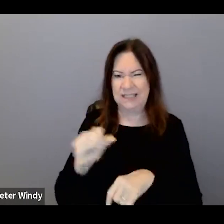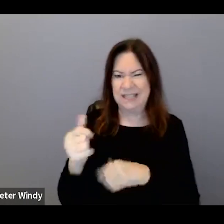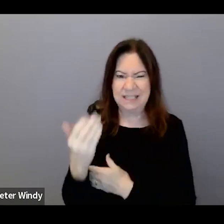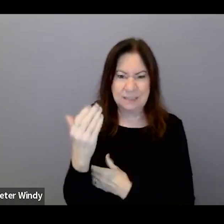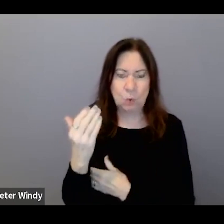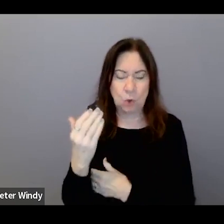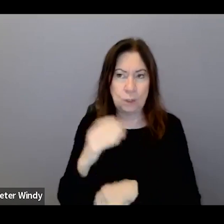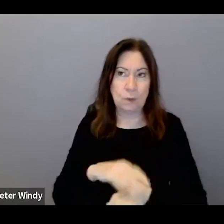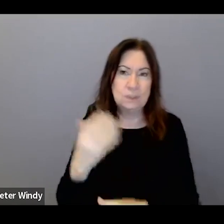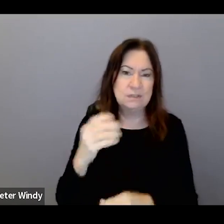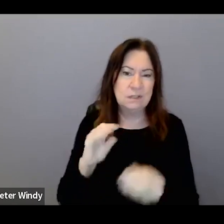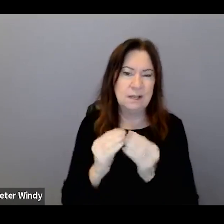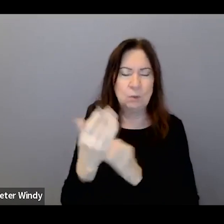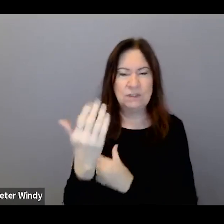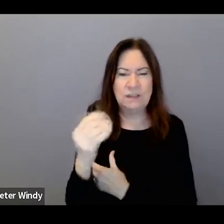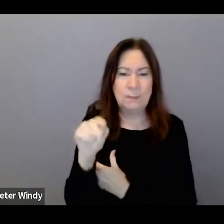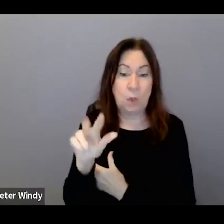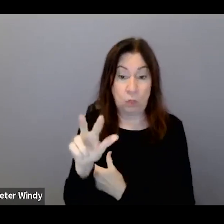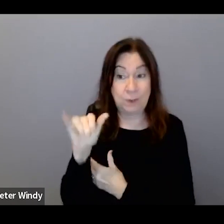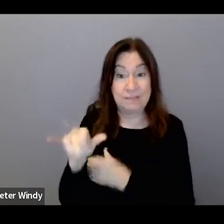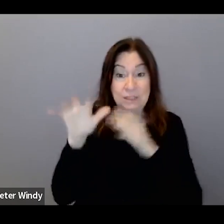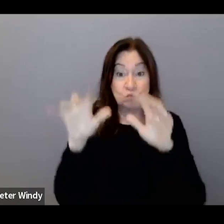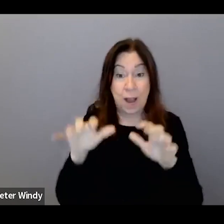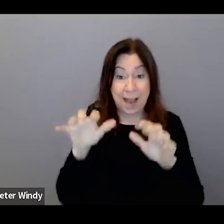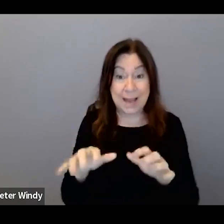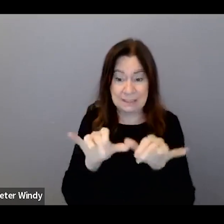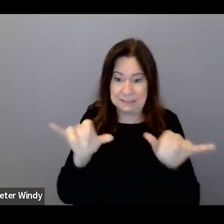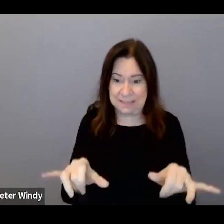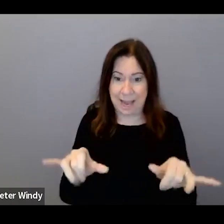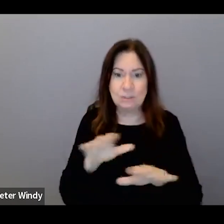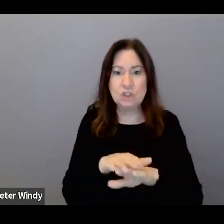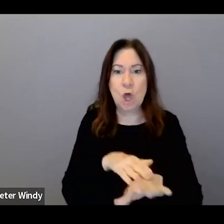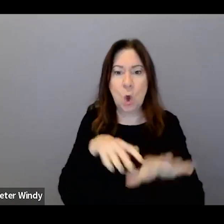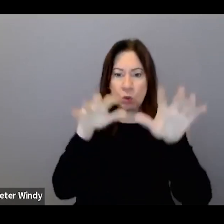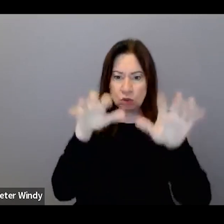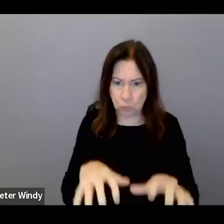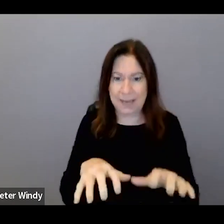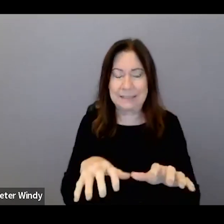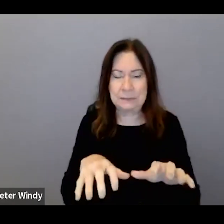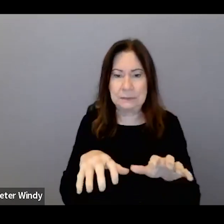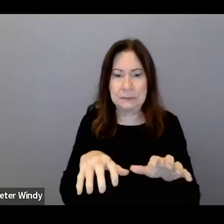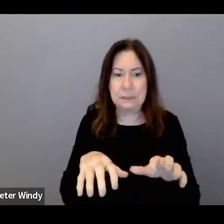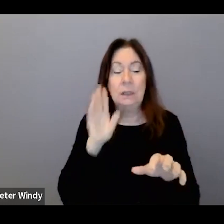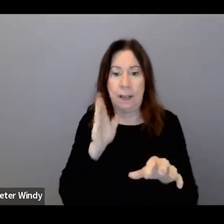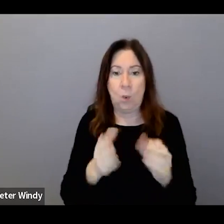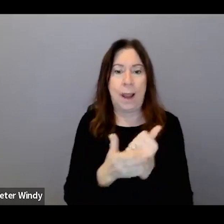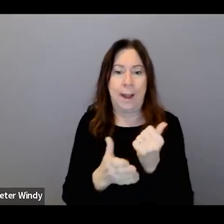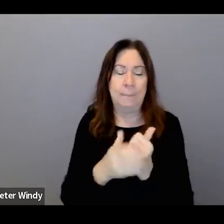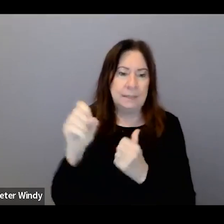was at 15.3. But if this rainfall stays like this, slow, straight down, it will ultimately help. Yeah.